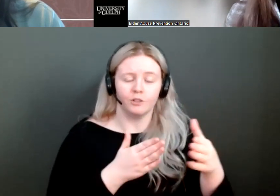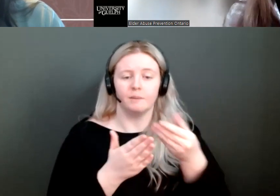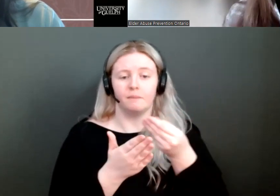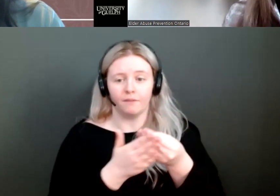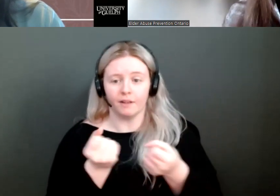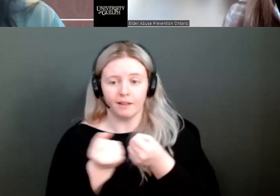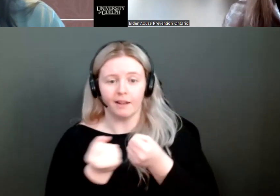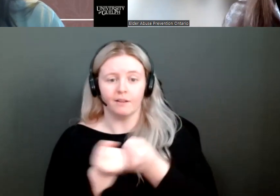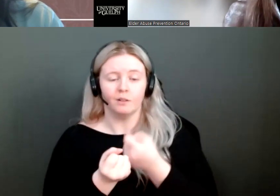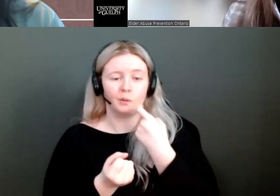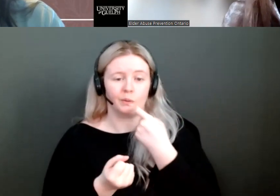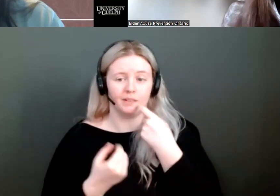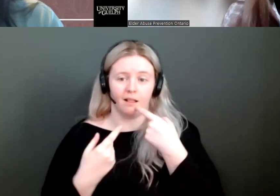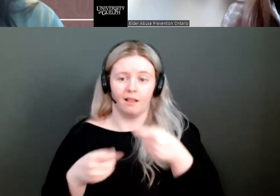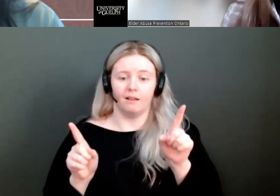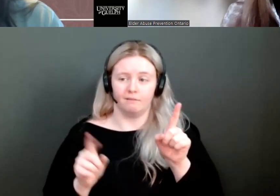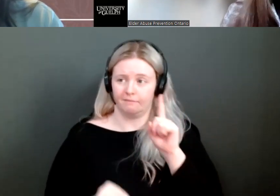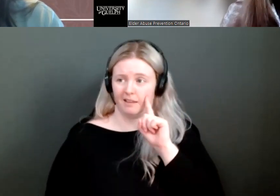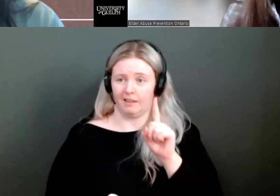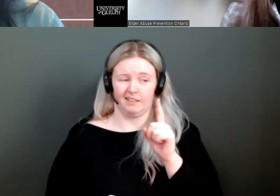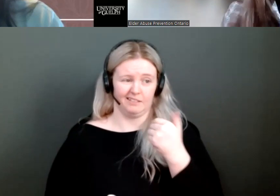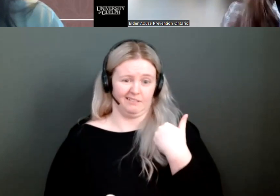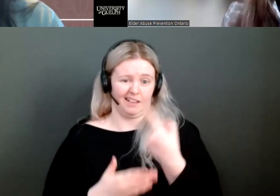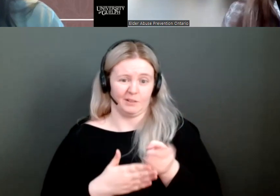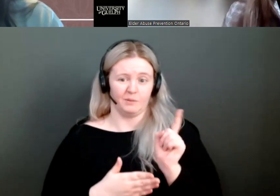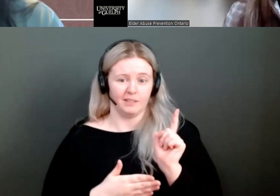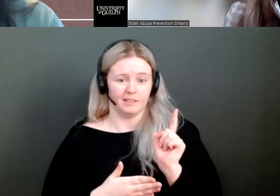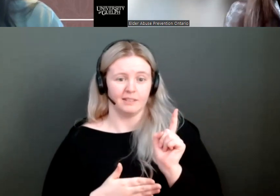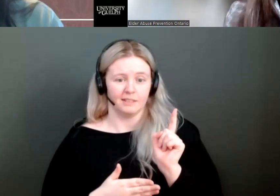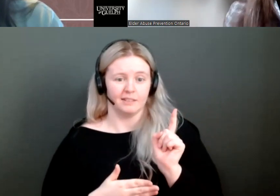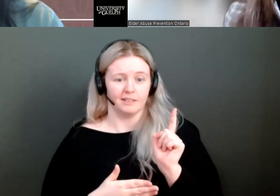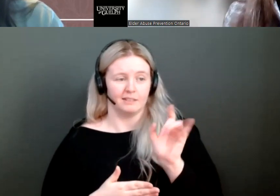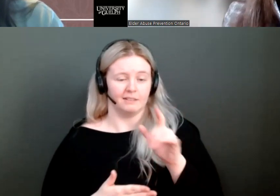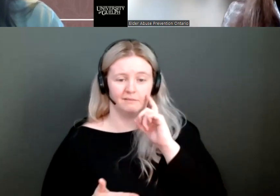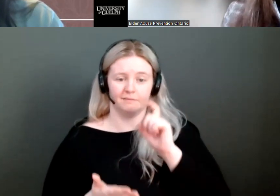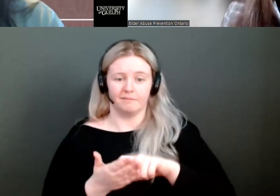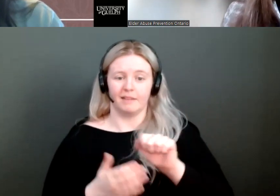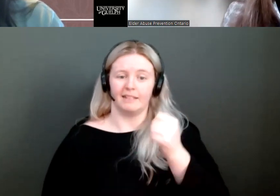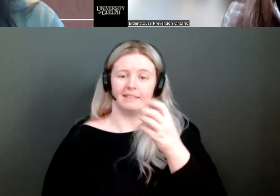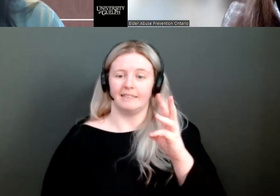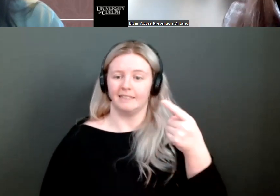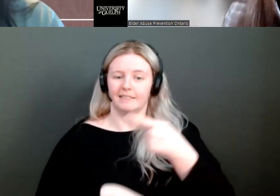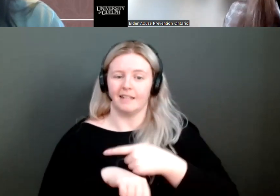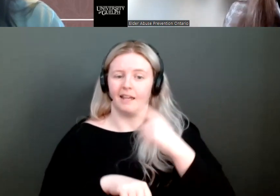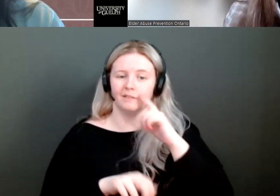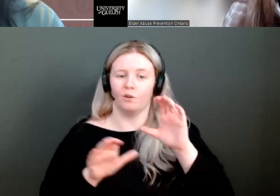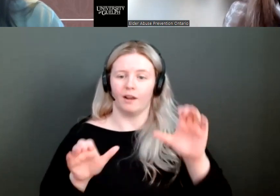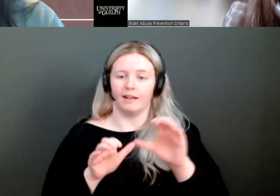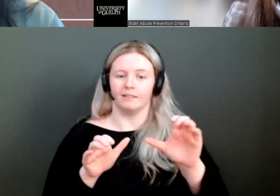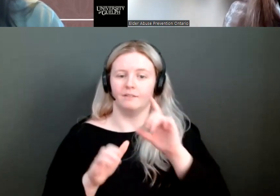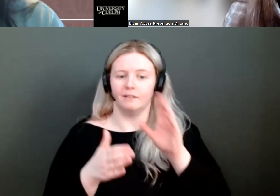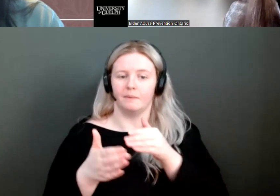just put out, I believe, just this last week in recognition of the 16 days of activism for gender-based violence.